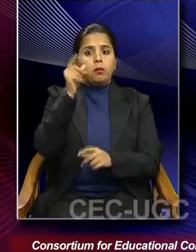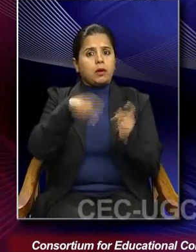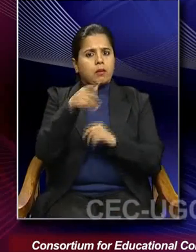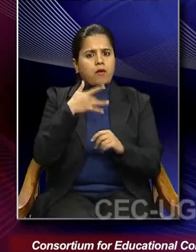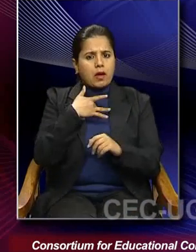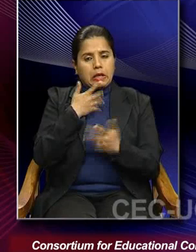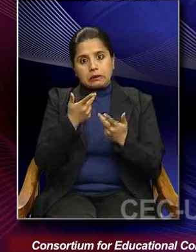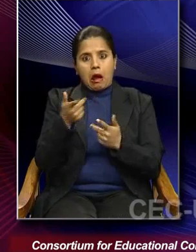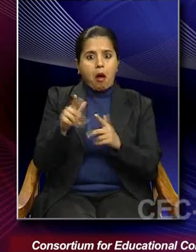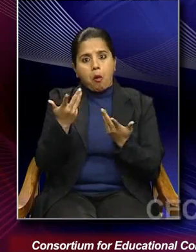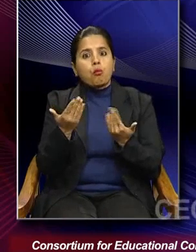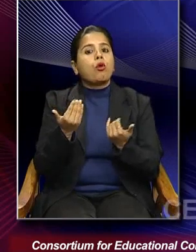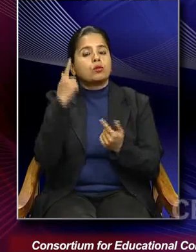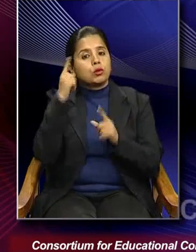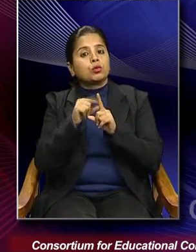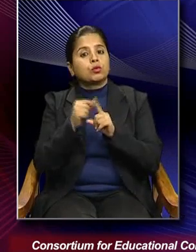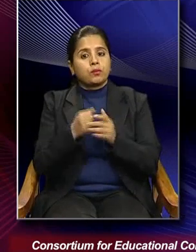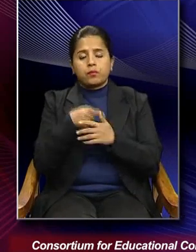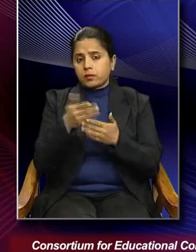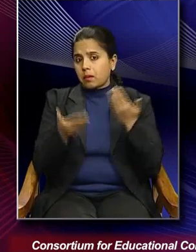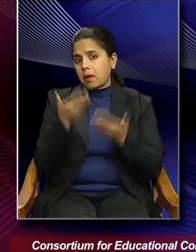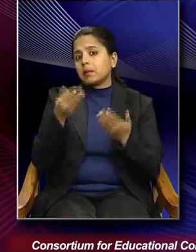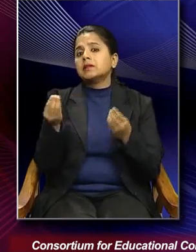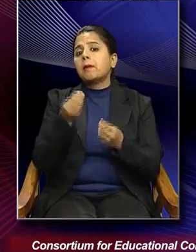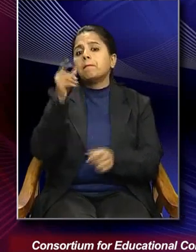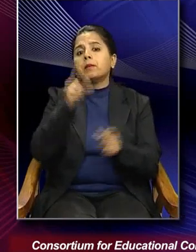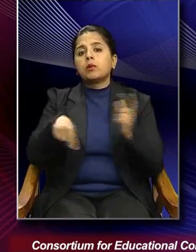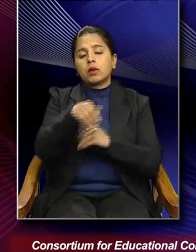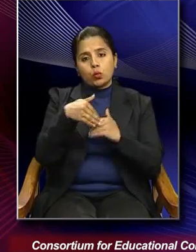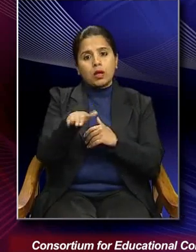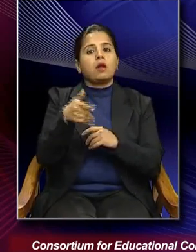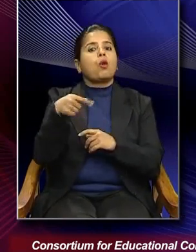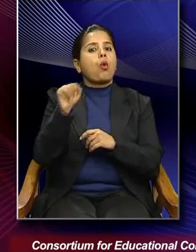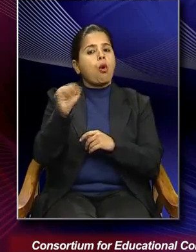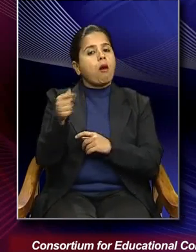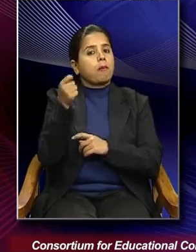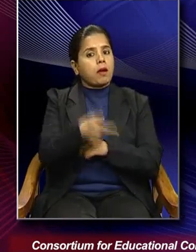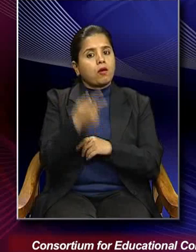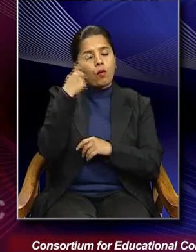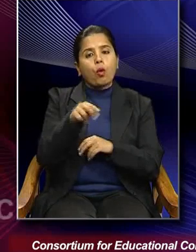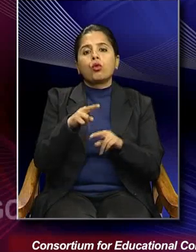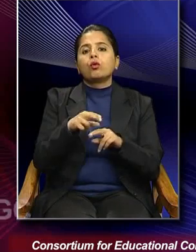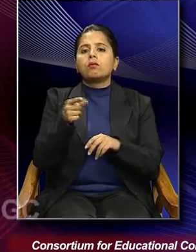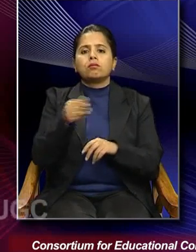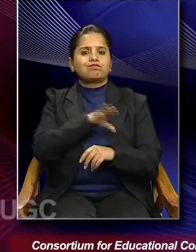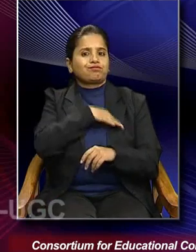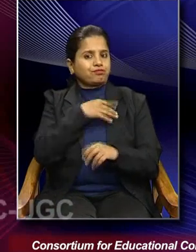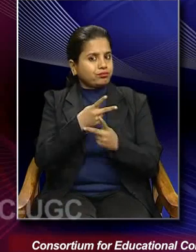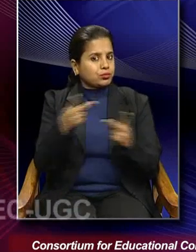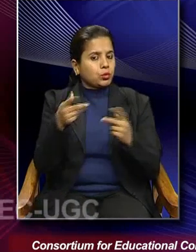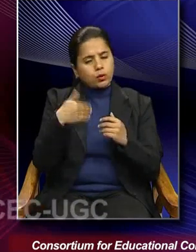off. There will be some people who are paying for the cost will